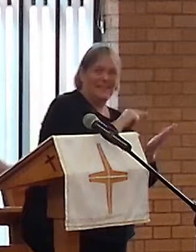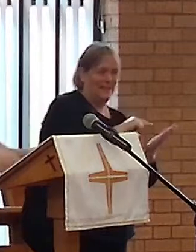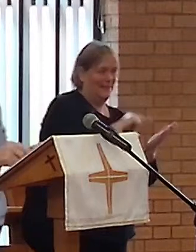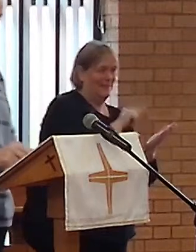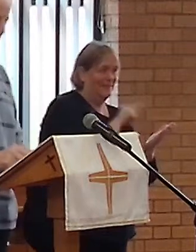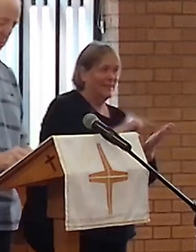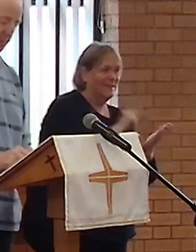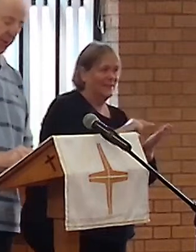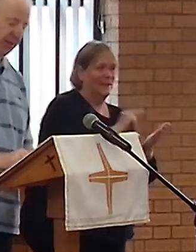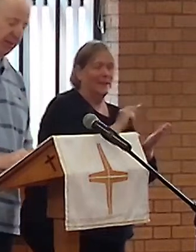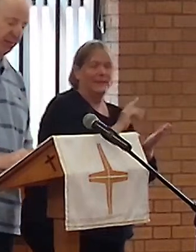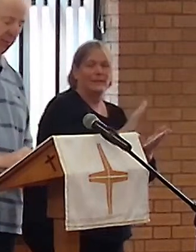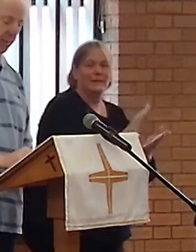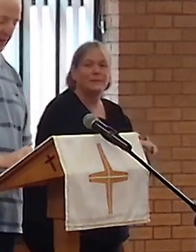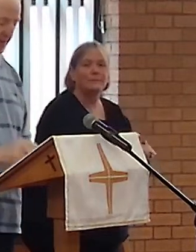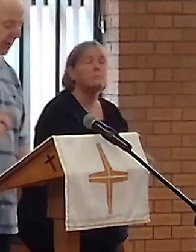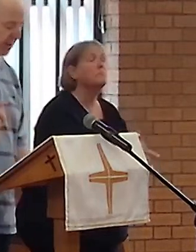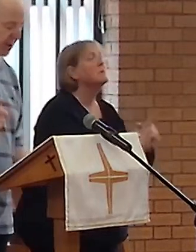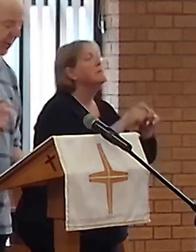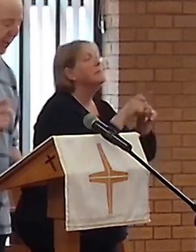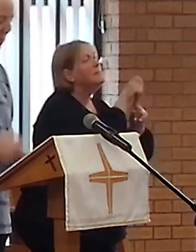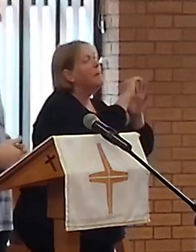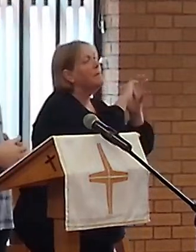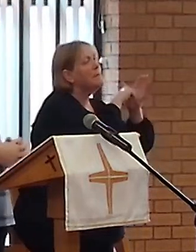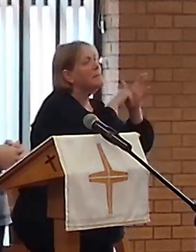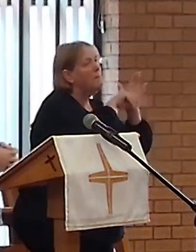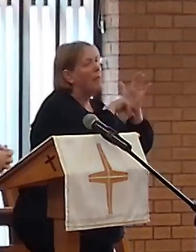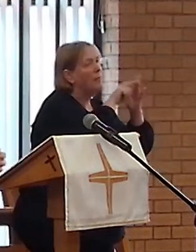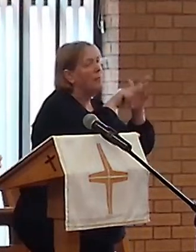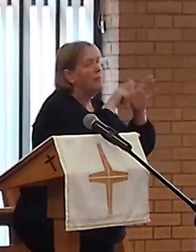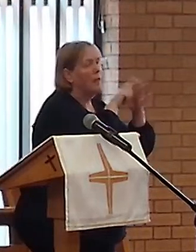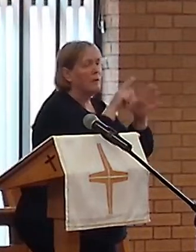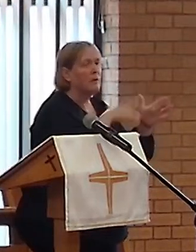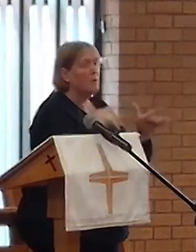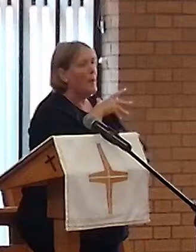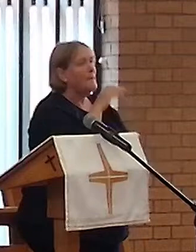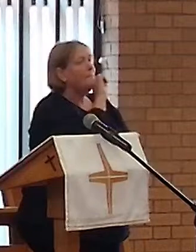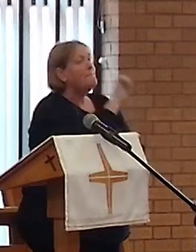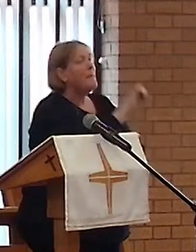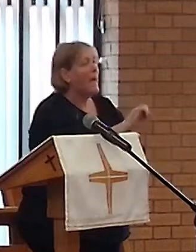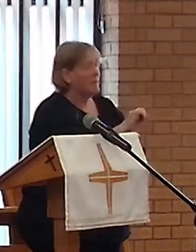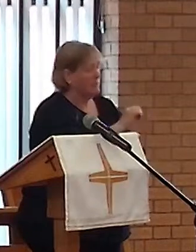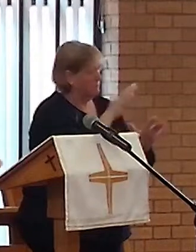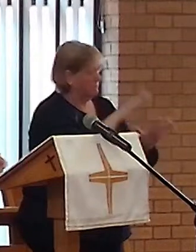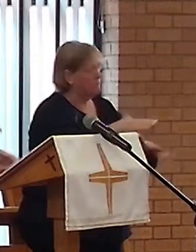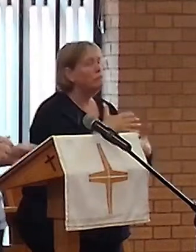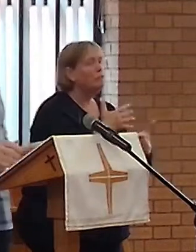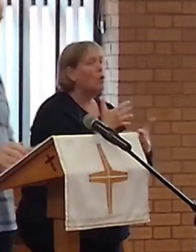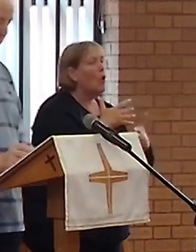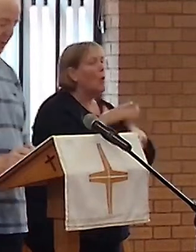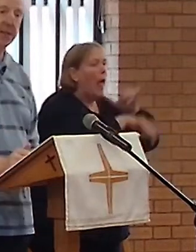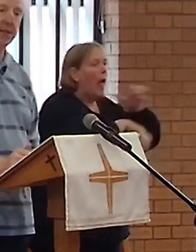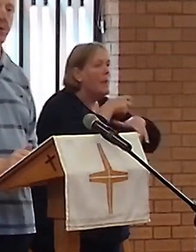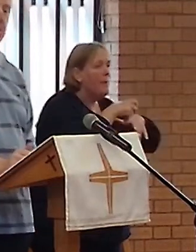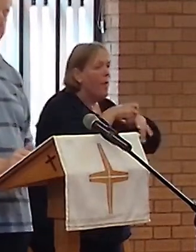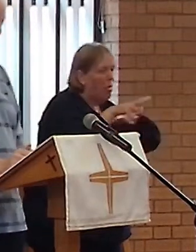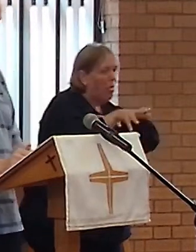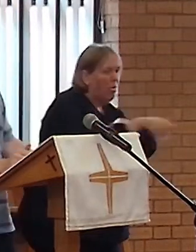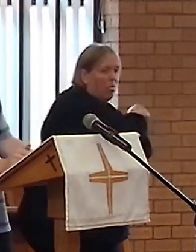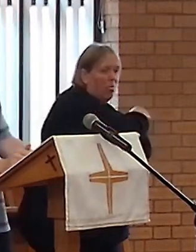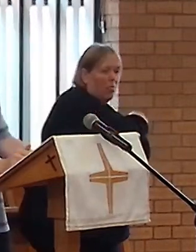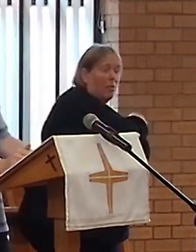Dave Smith, in his book Transformed Living, tells the story of a man who was a poacher, who was one day caught and sent to